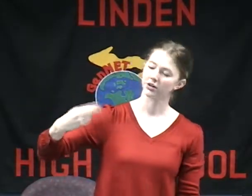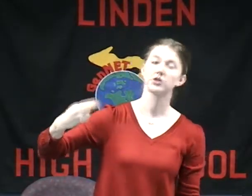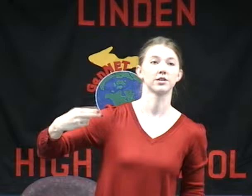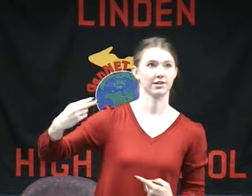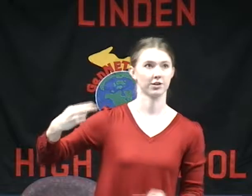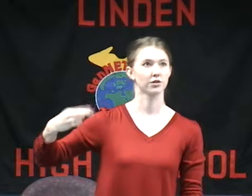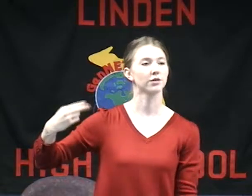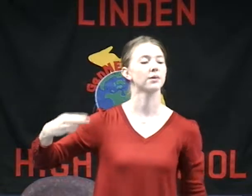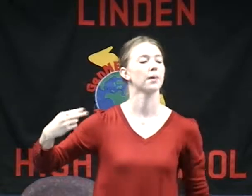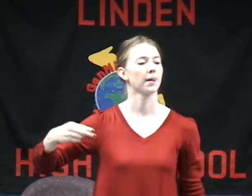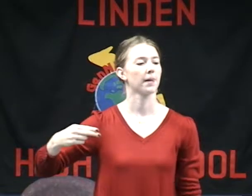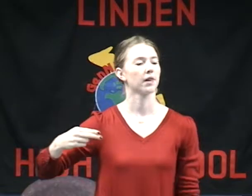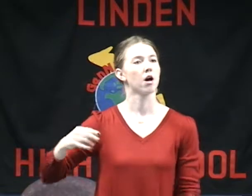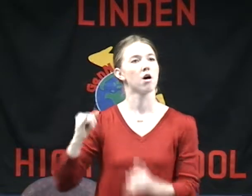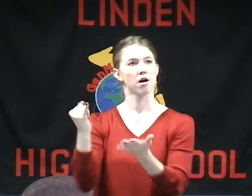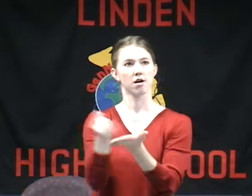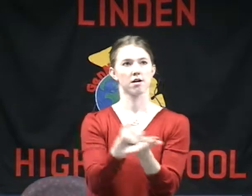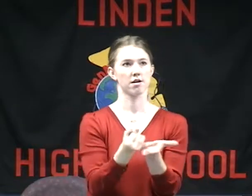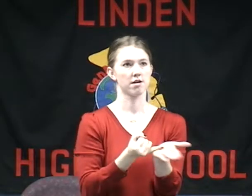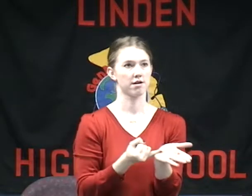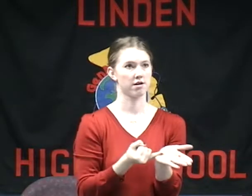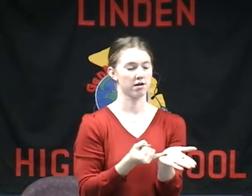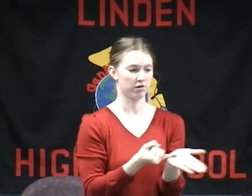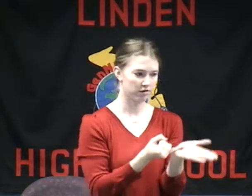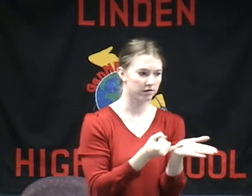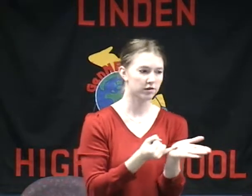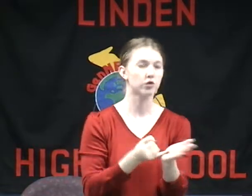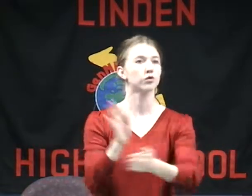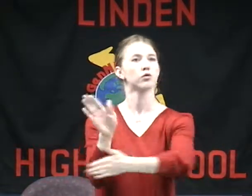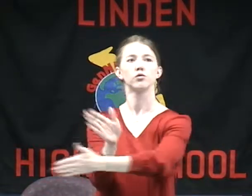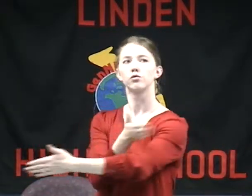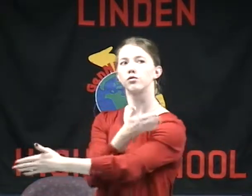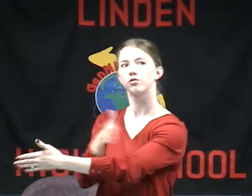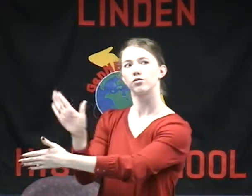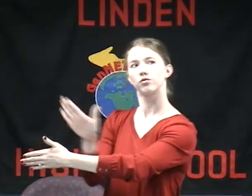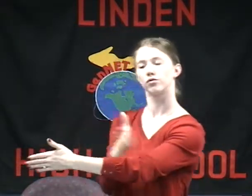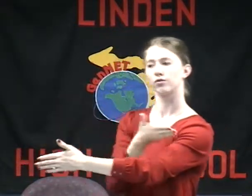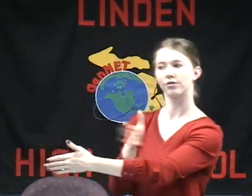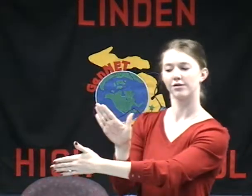History. Well, I mean, if you would stay. Art. Band.